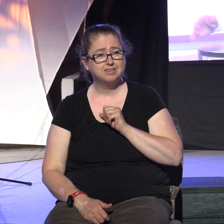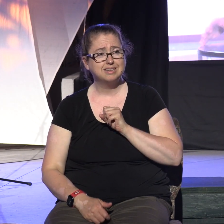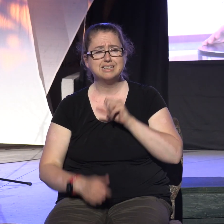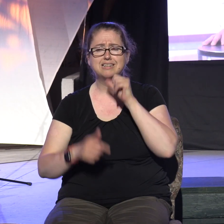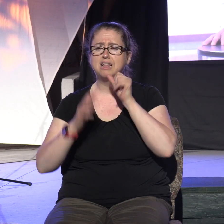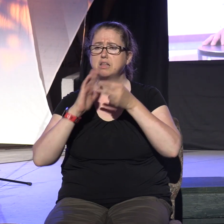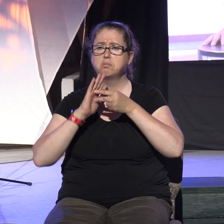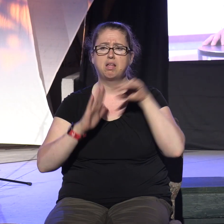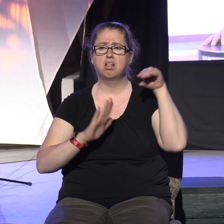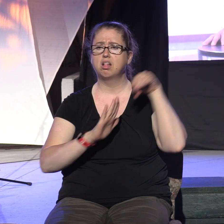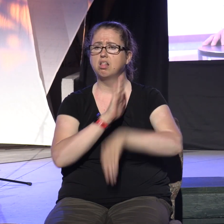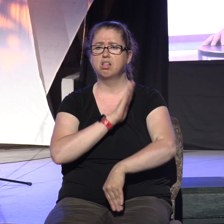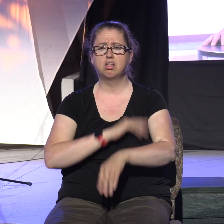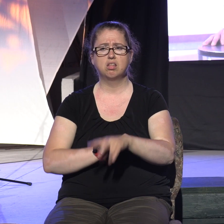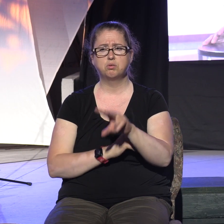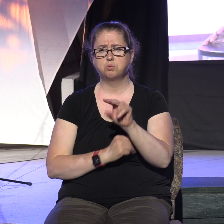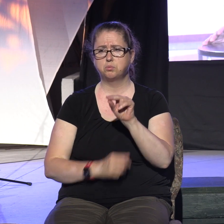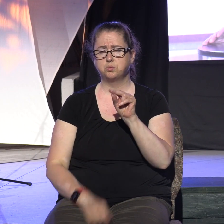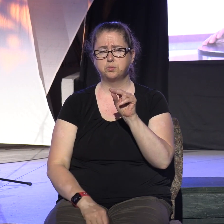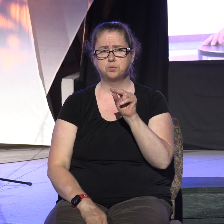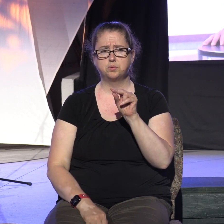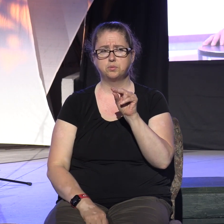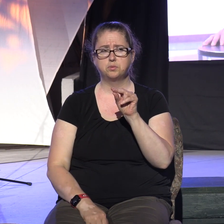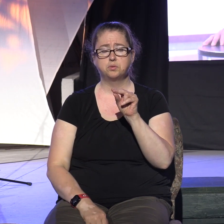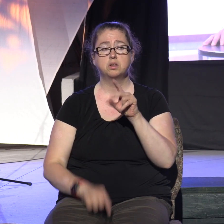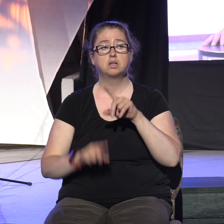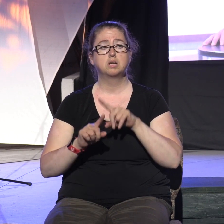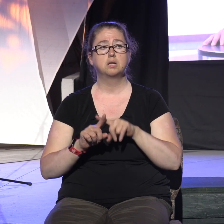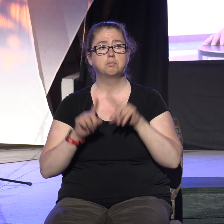Here is wisdom's bottom line.